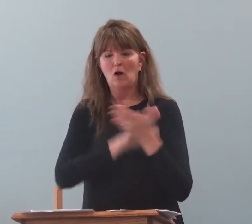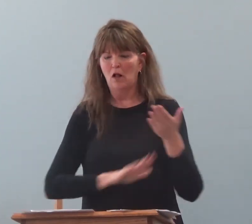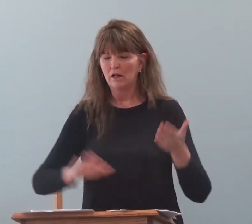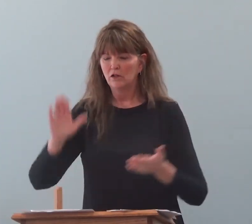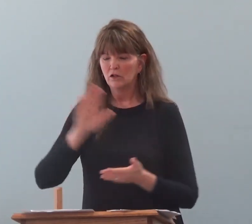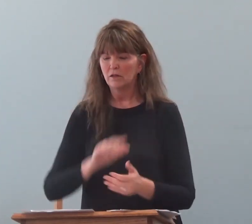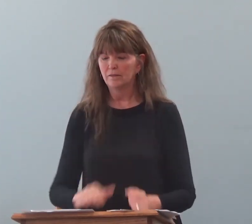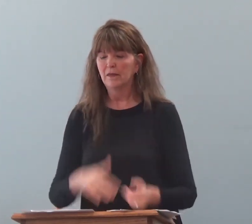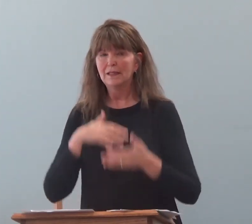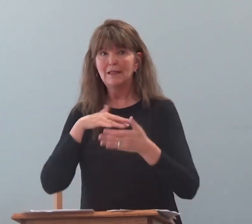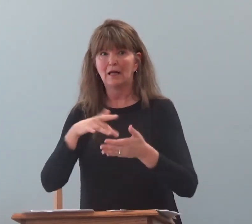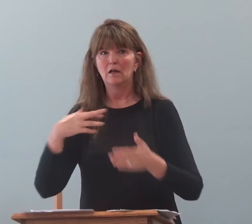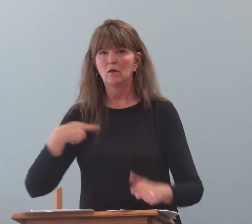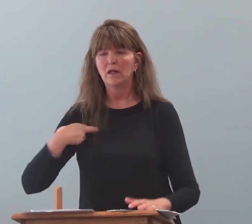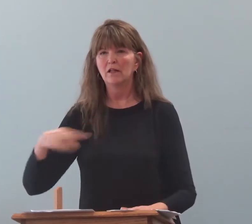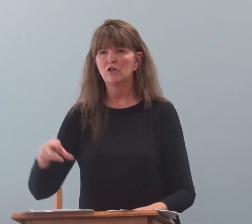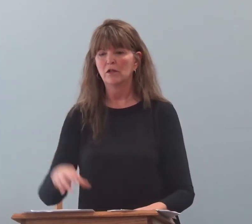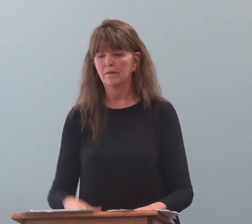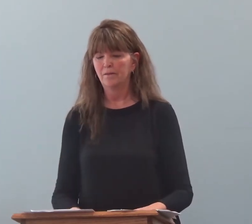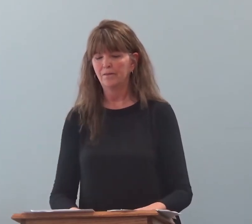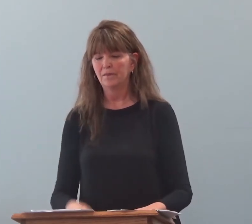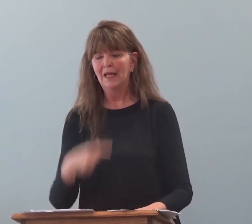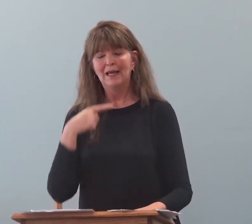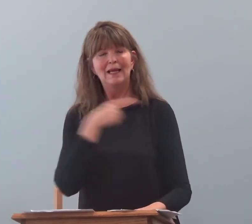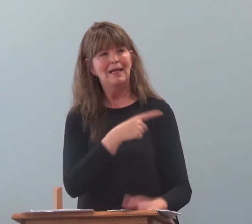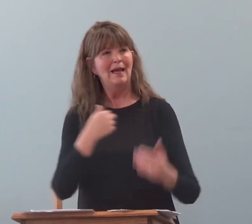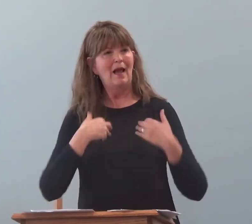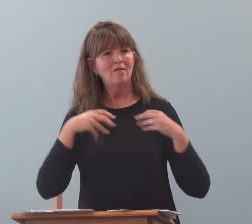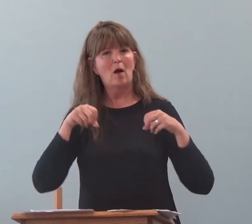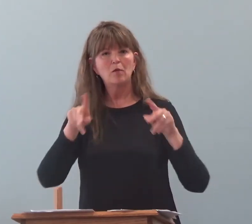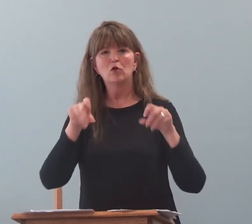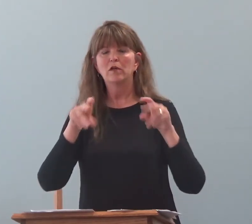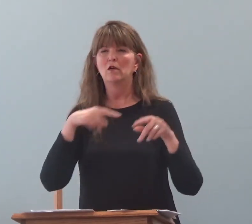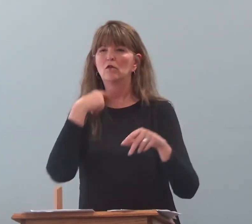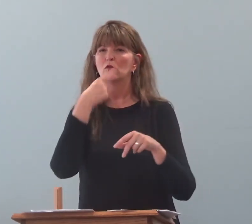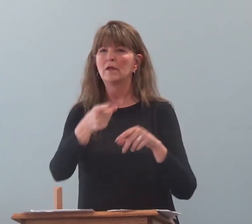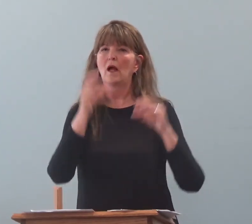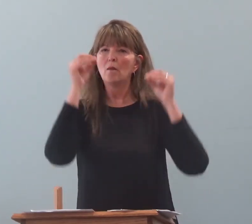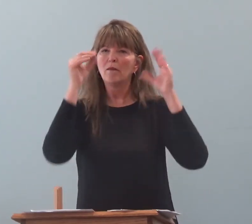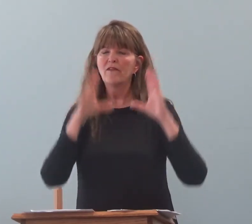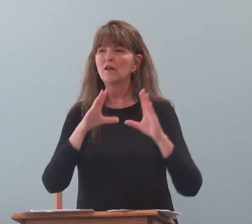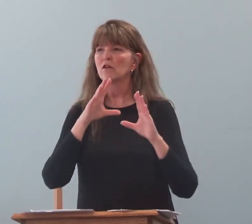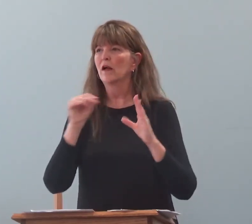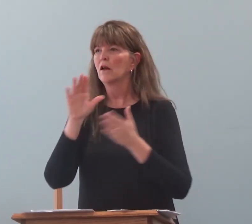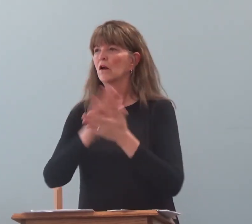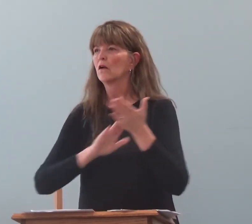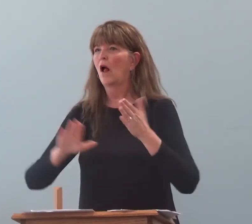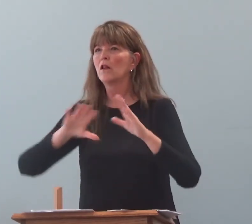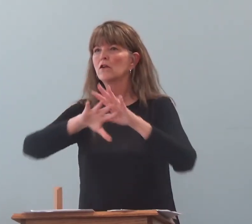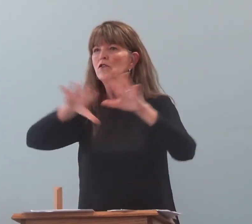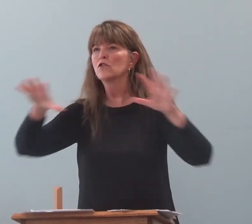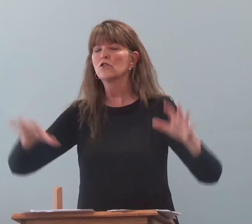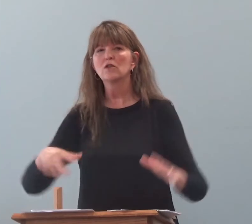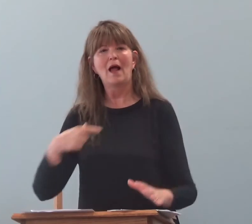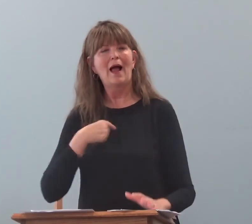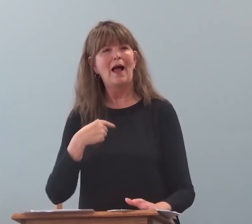But when Jacob was in college and he was studying religion, he had the opportunity to tell his professor and his